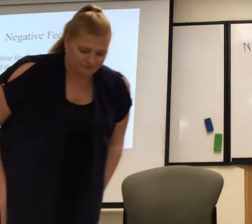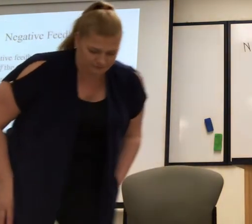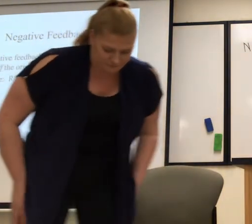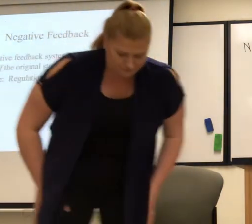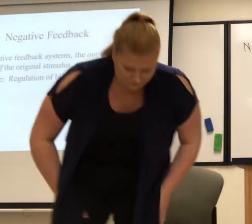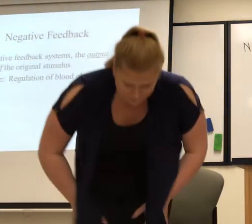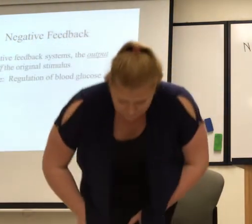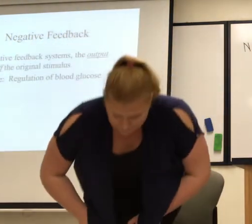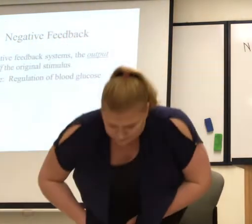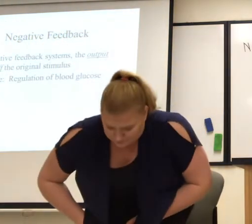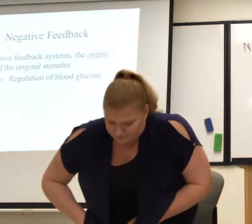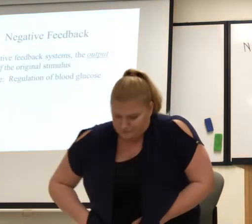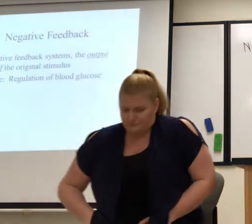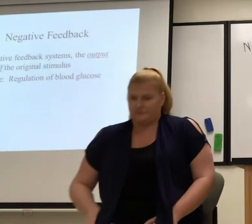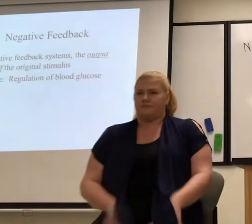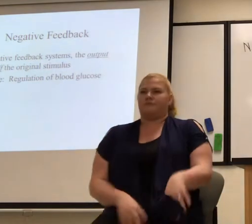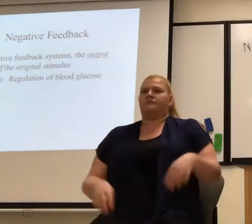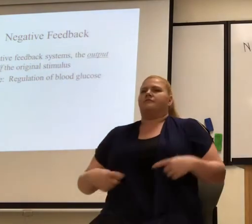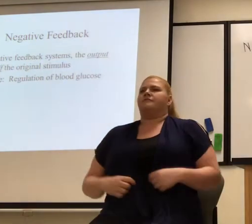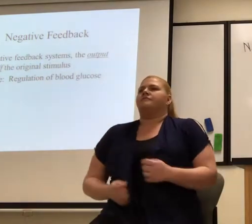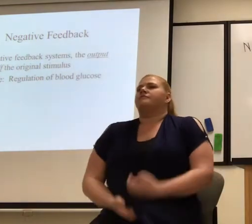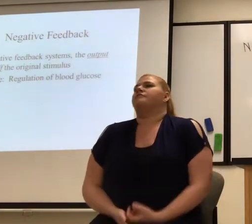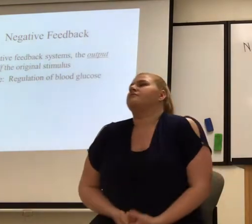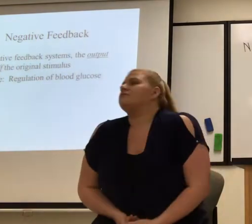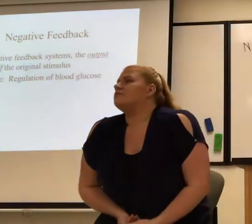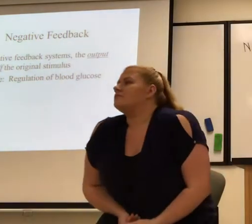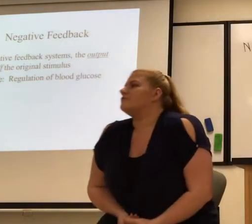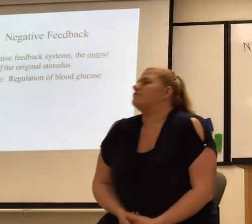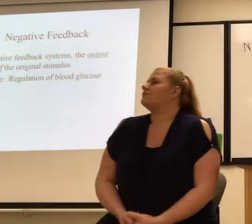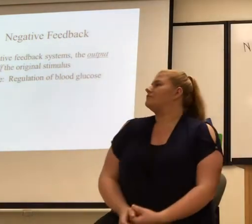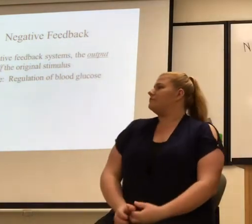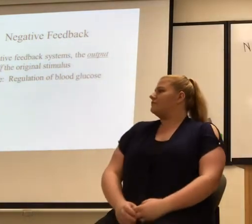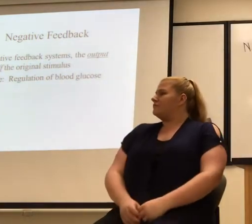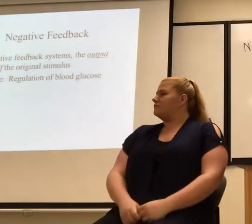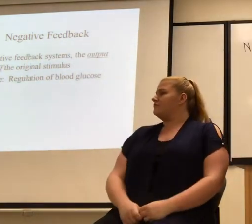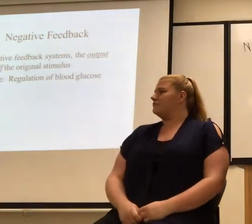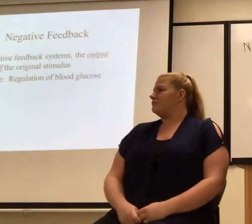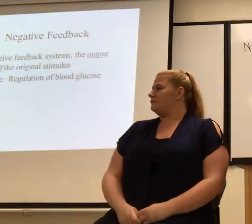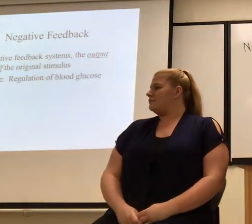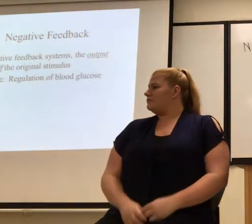Shuts off the original stimulus.